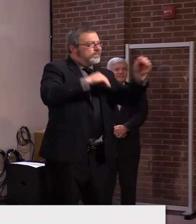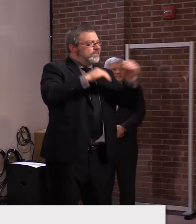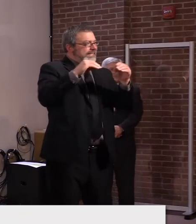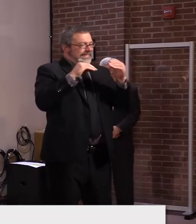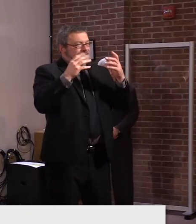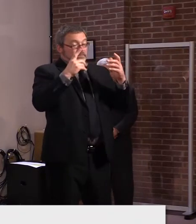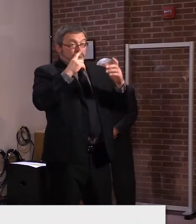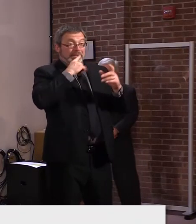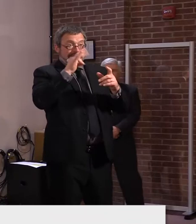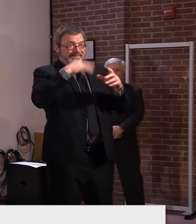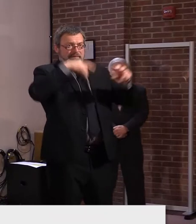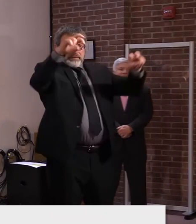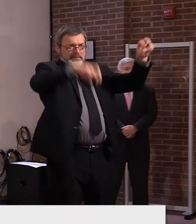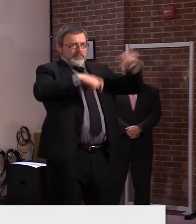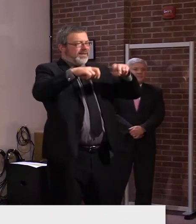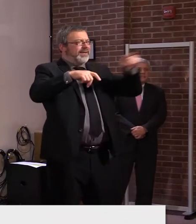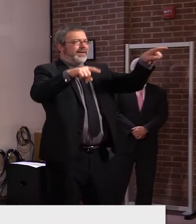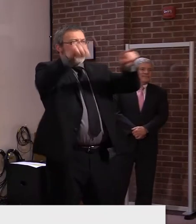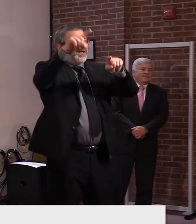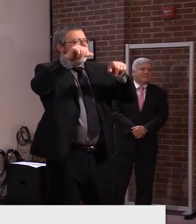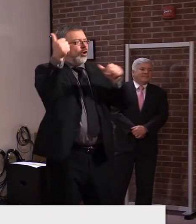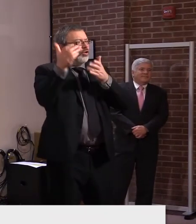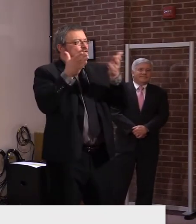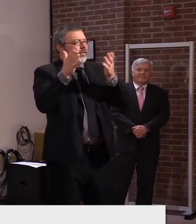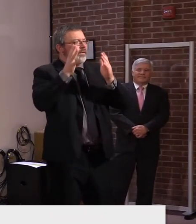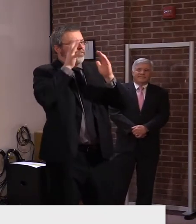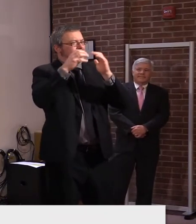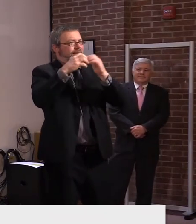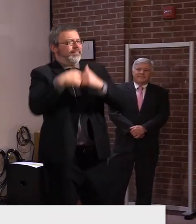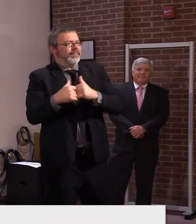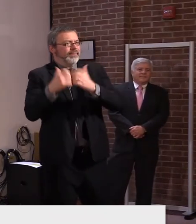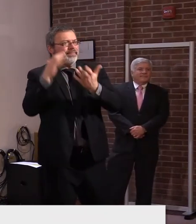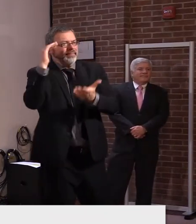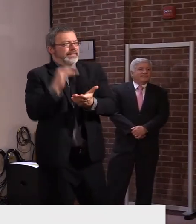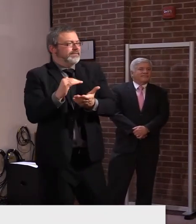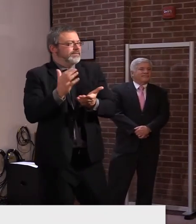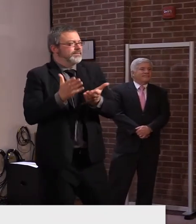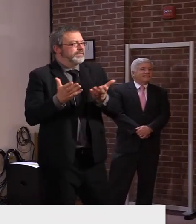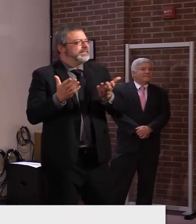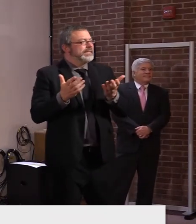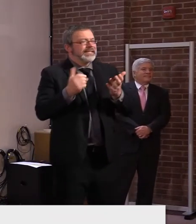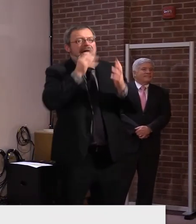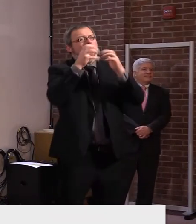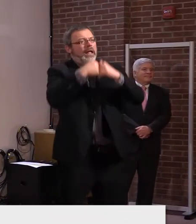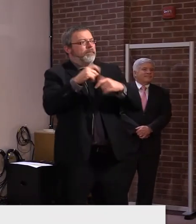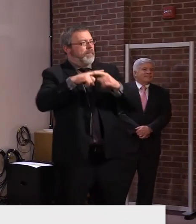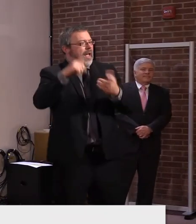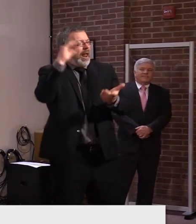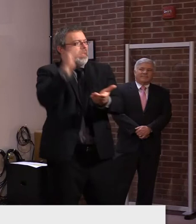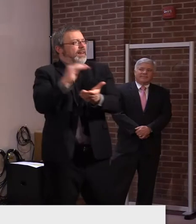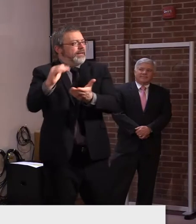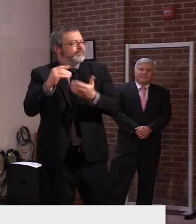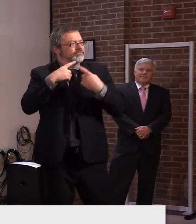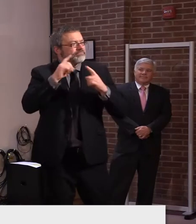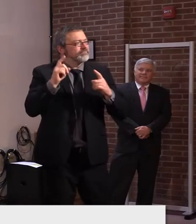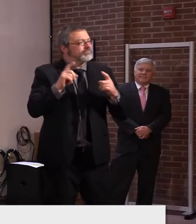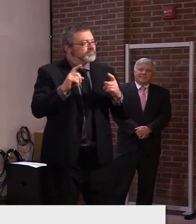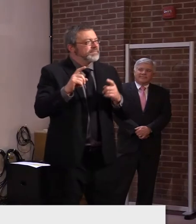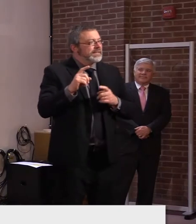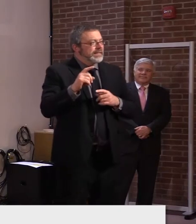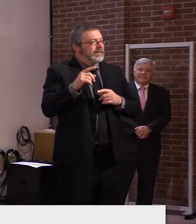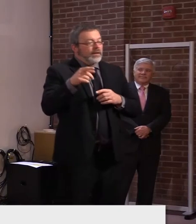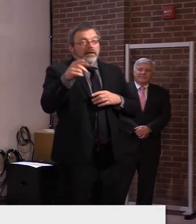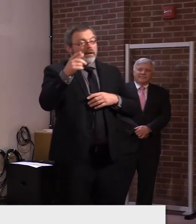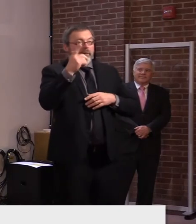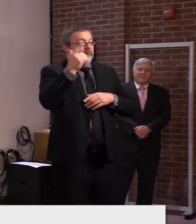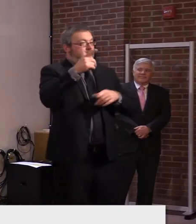we'd be calling them into active duty and taking them away from their other day job. So We're